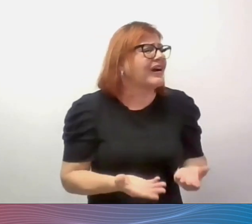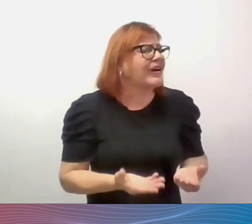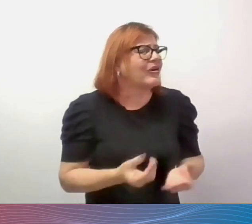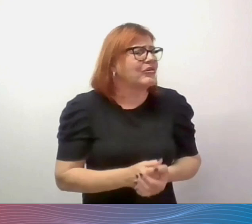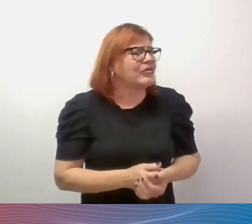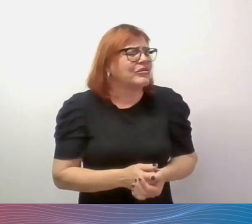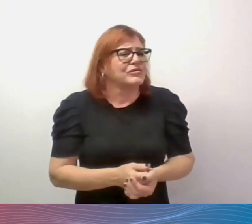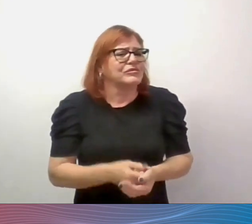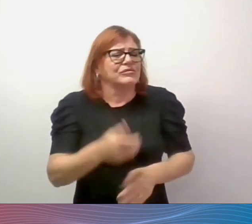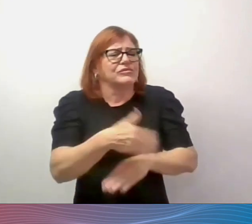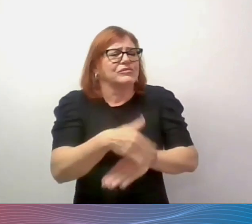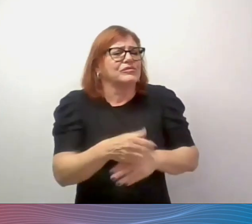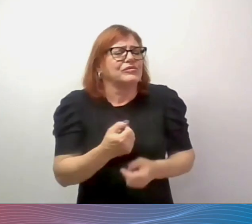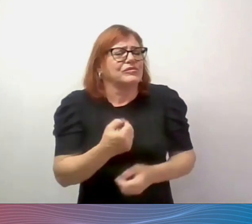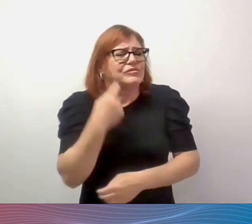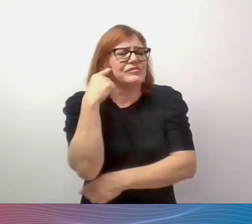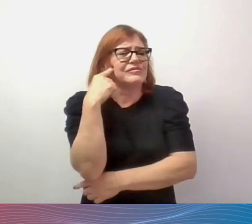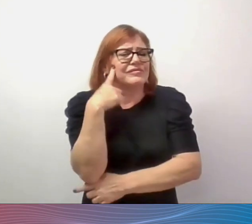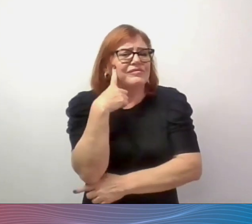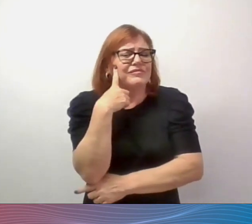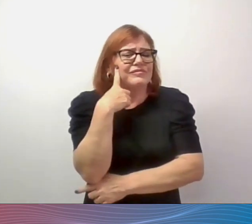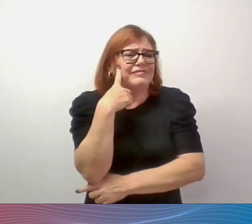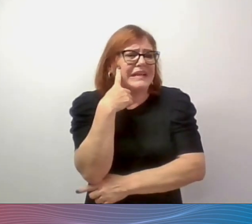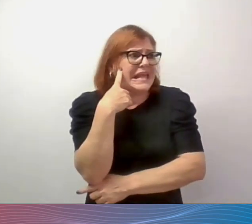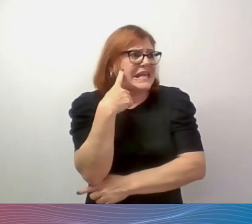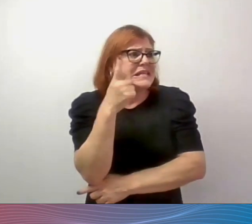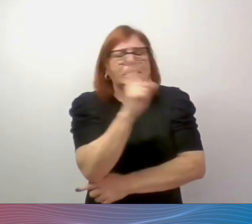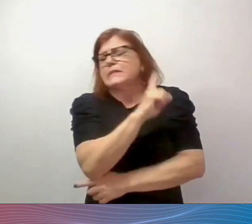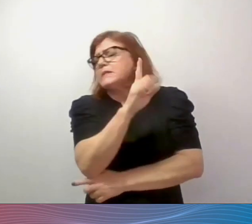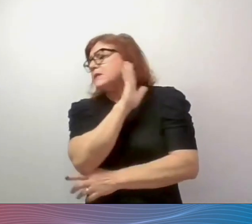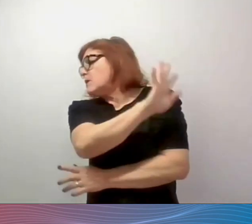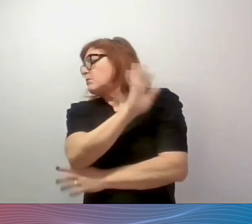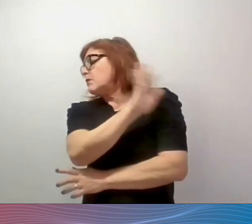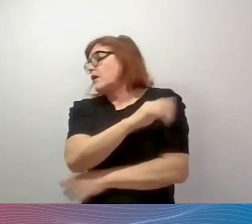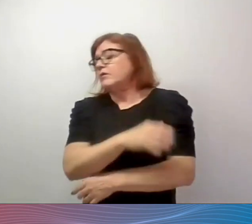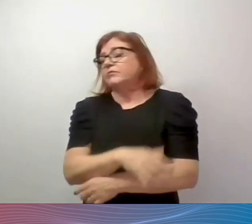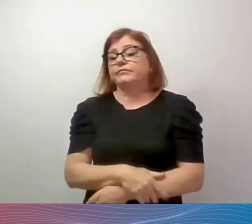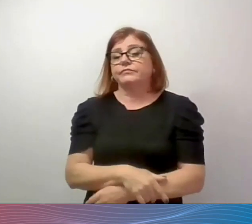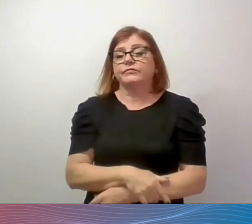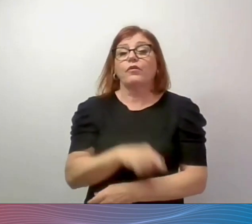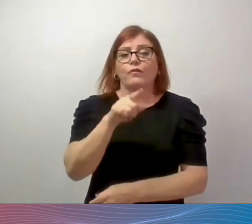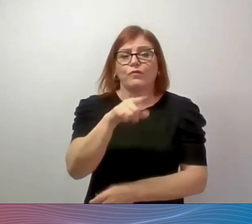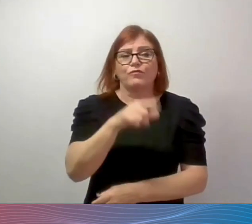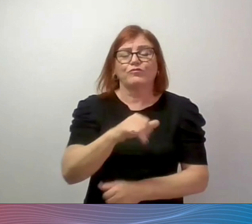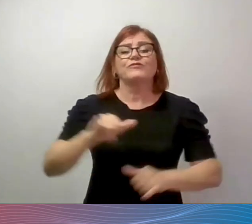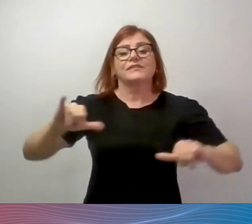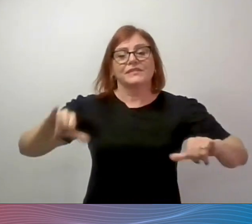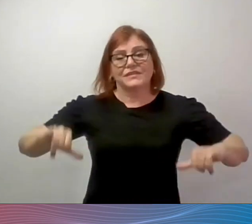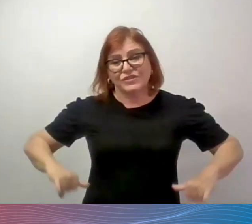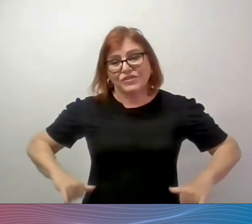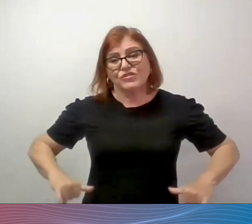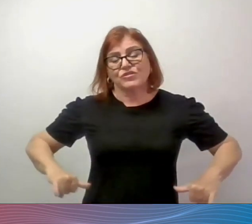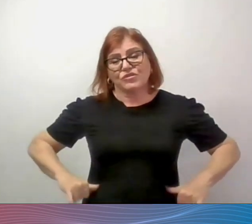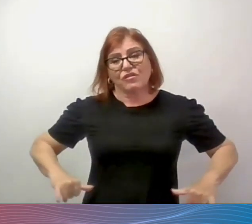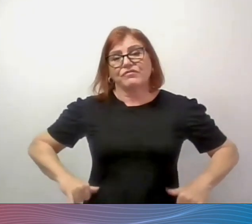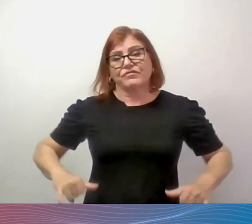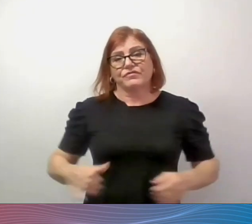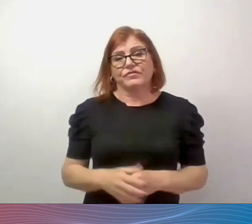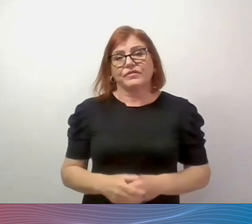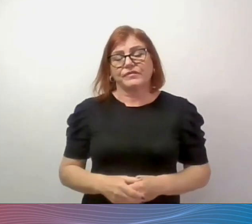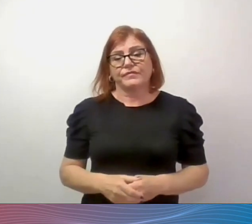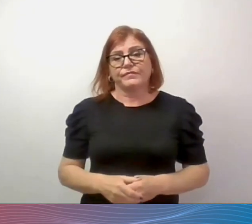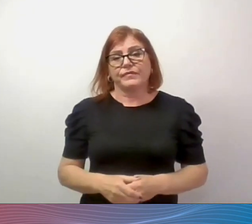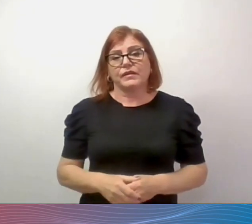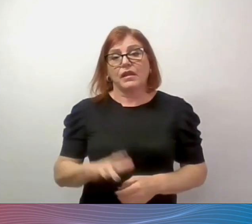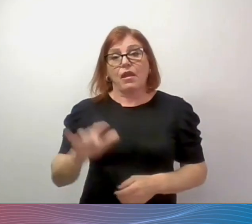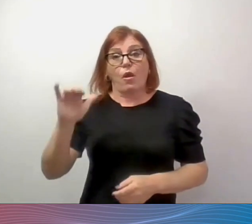give you a tap on your back. Você faz isso pelo sacrifício. You do that for sacrifice. O amor é sacrifício.